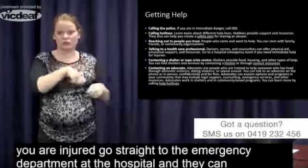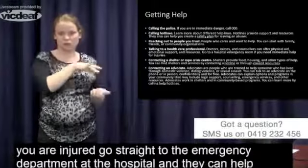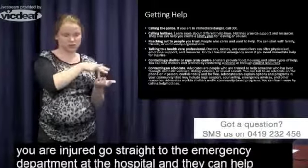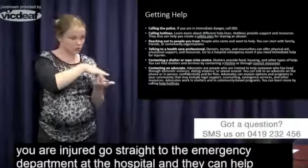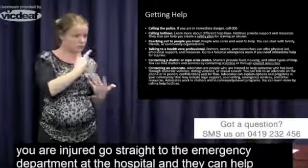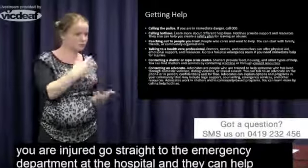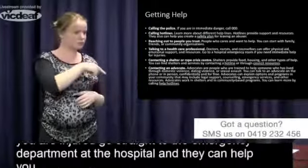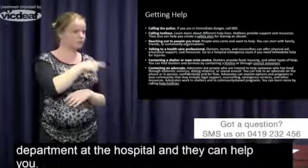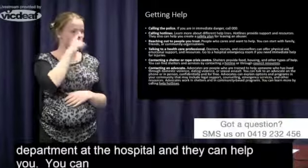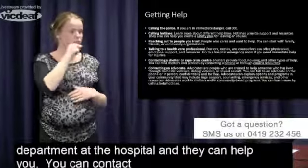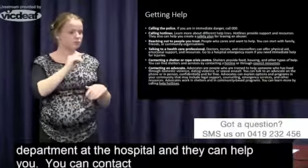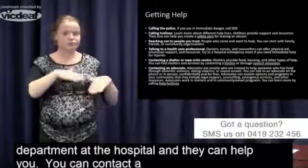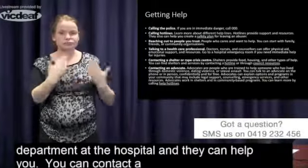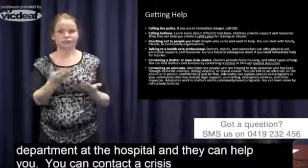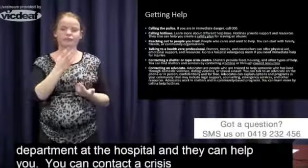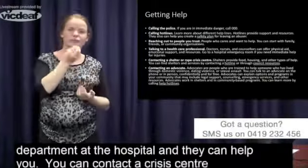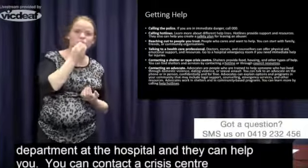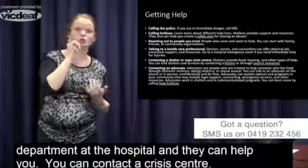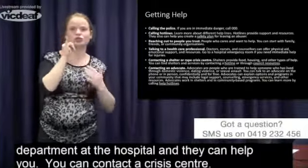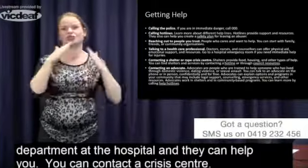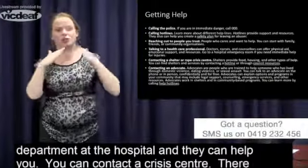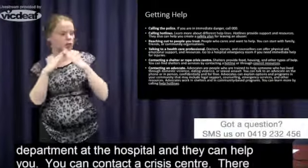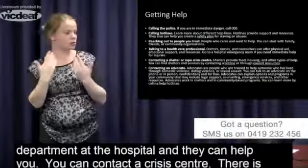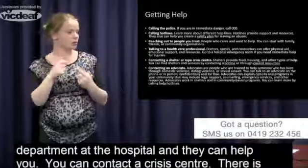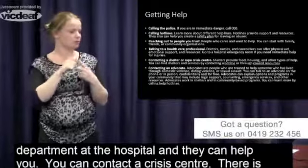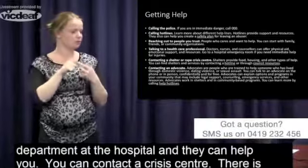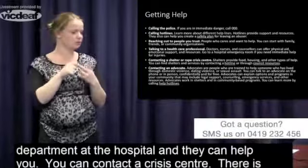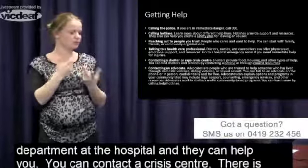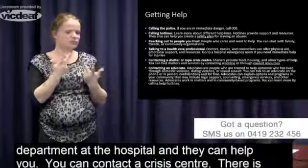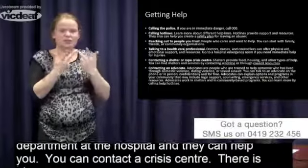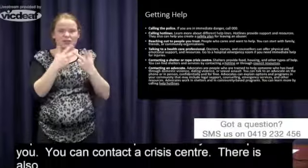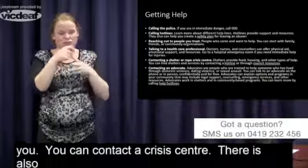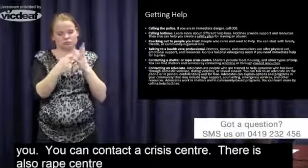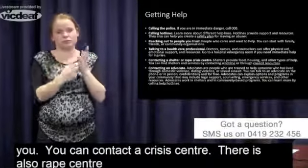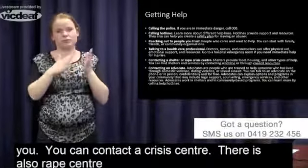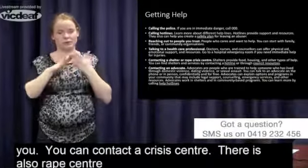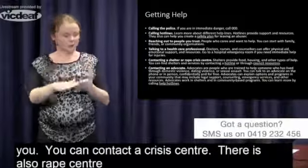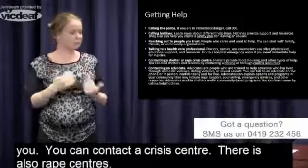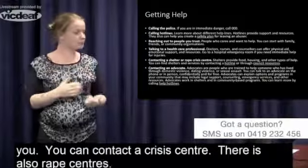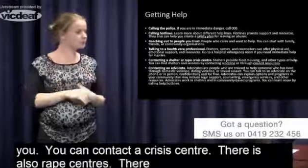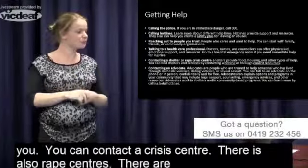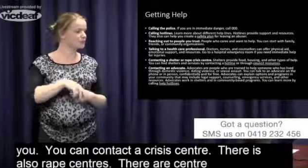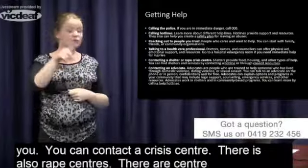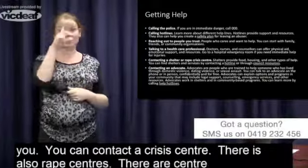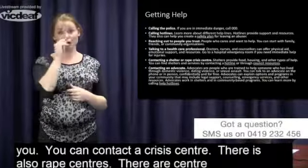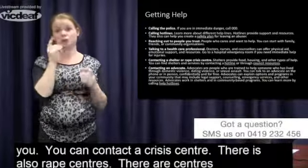centre. There's also rape centres. There's centres where you can find shelter and food.